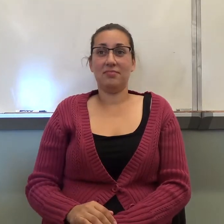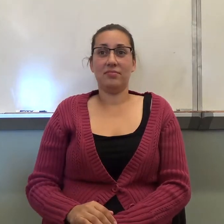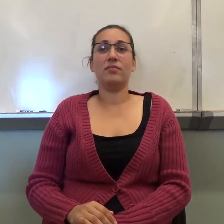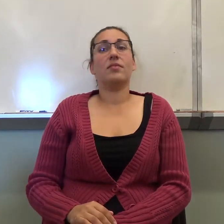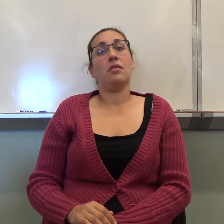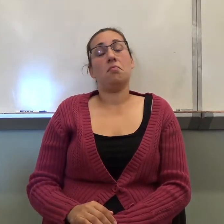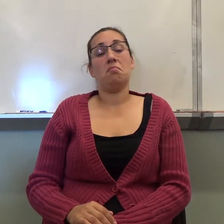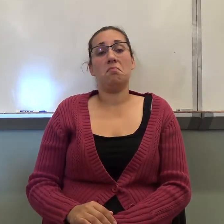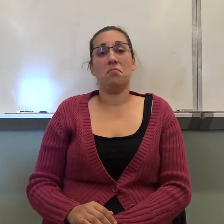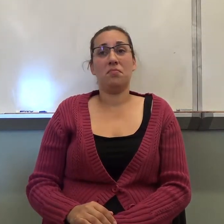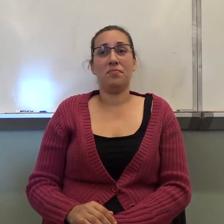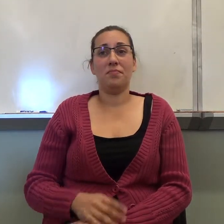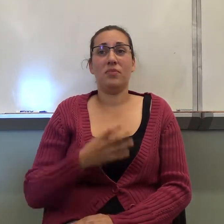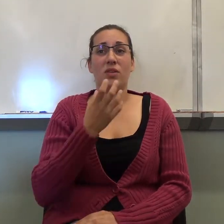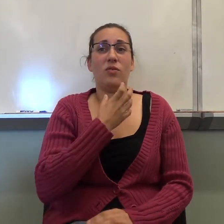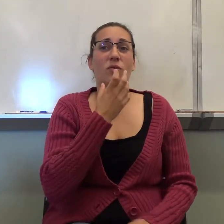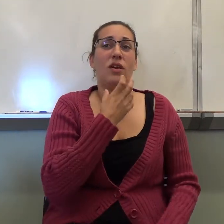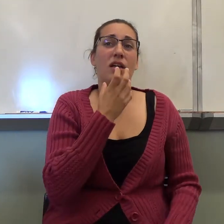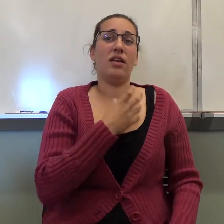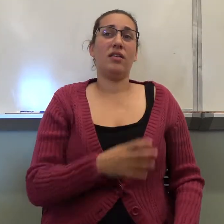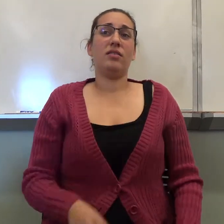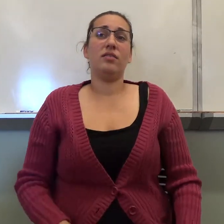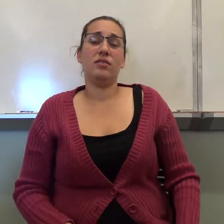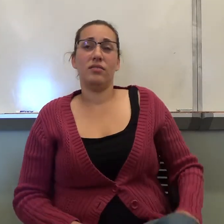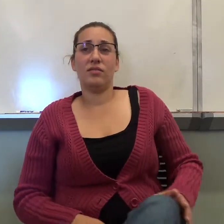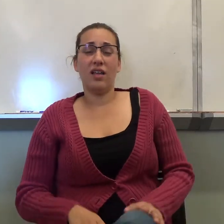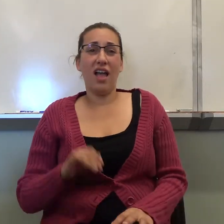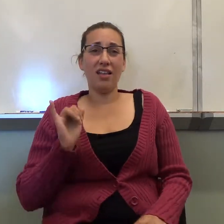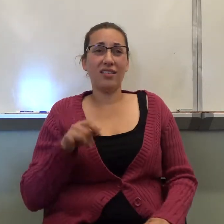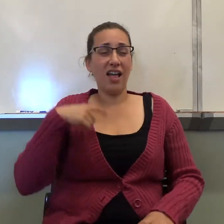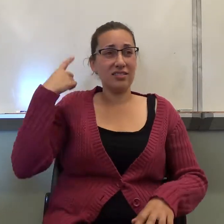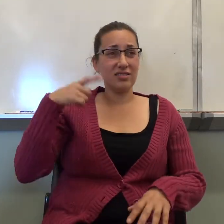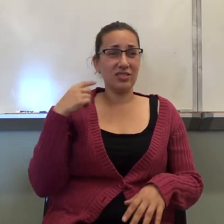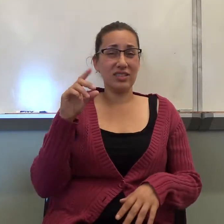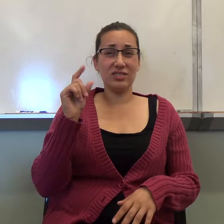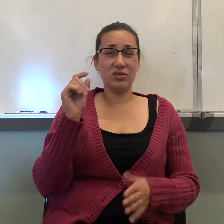remind us to do that. So a 2 squared, of course, is 4.